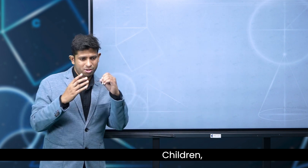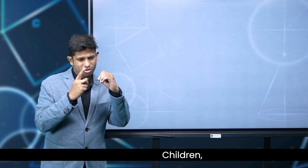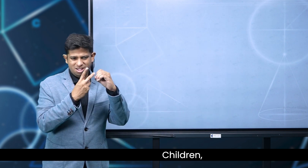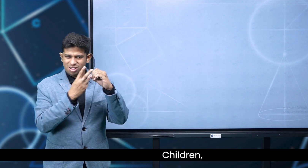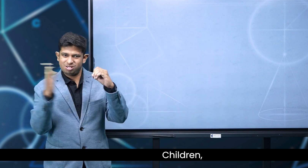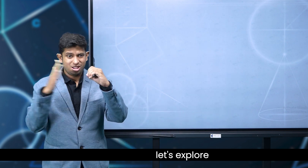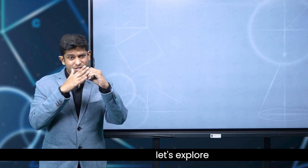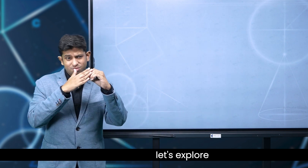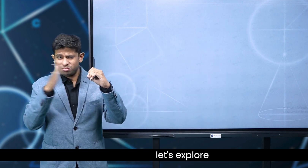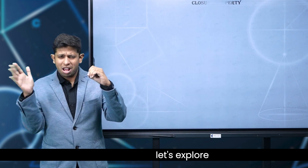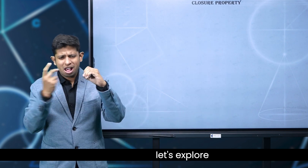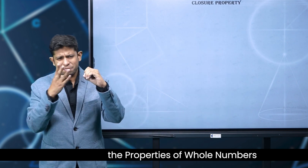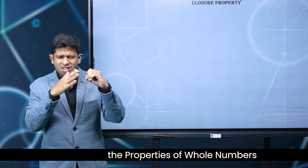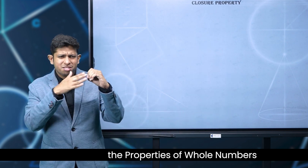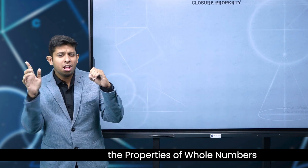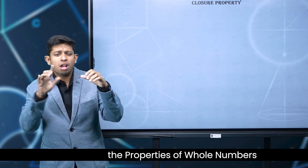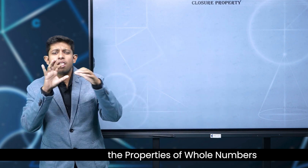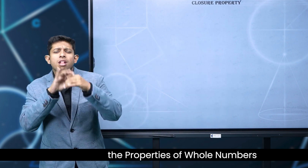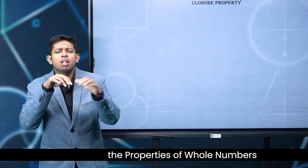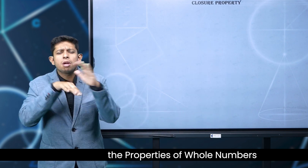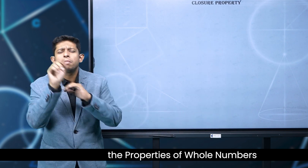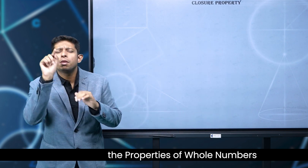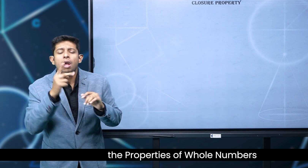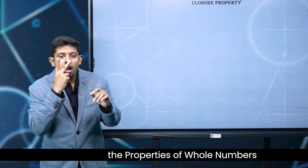Children, let's explore the properties of whole numbers.